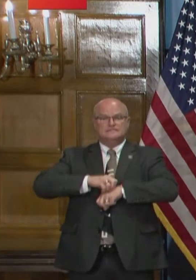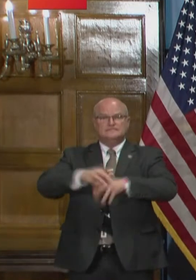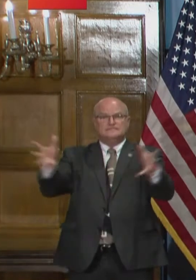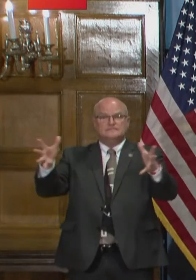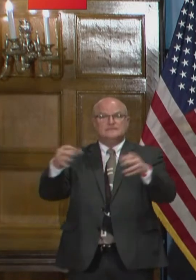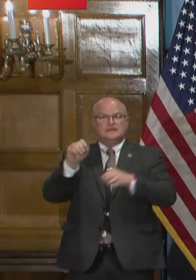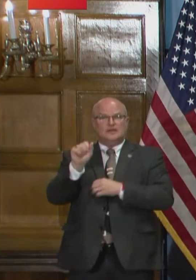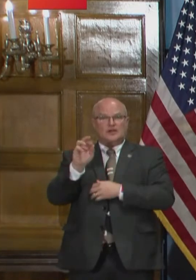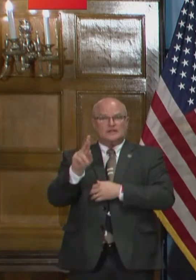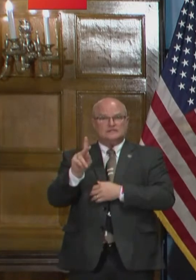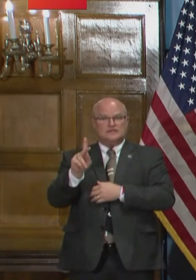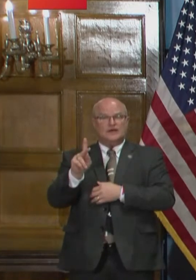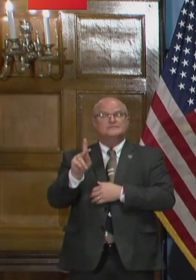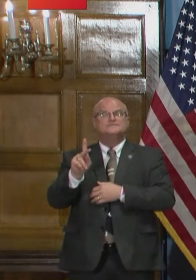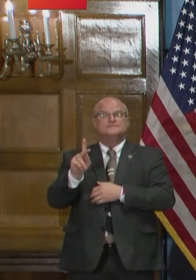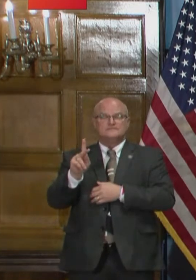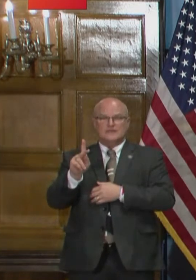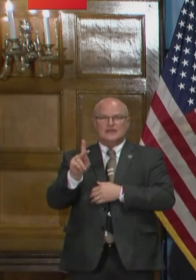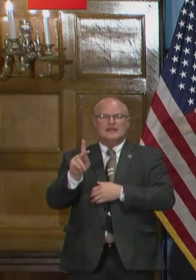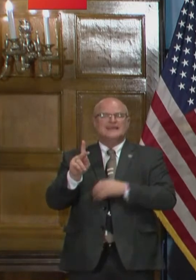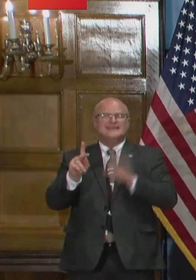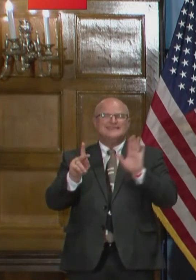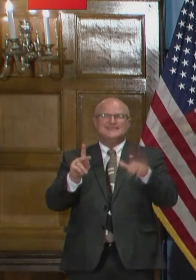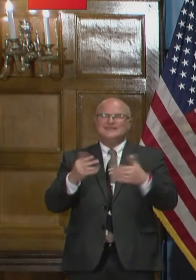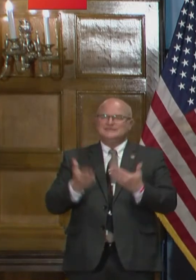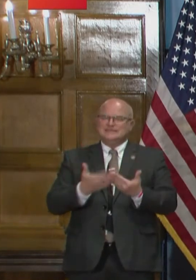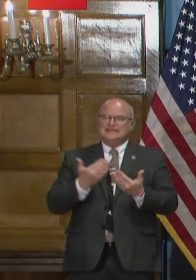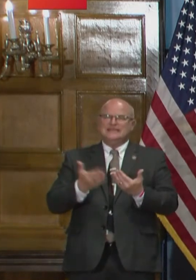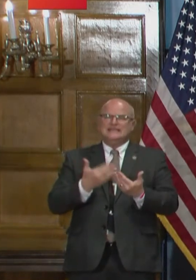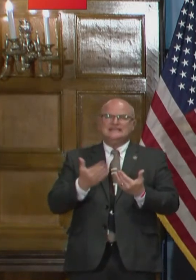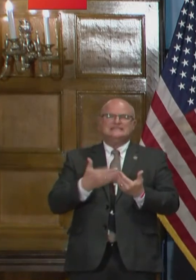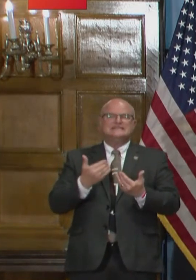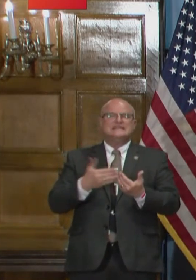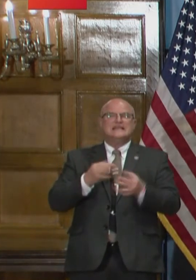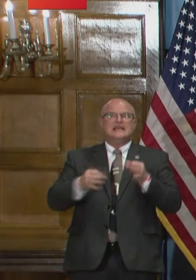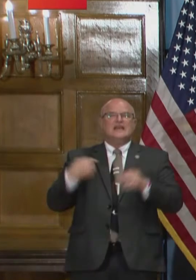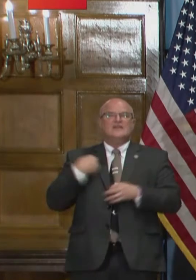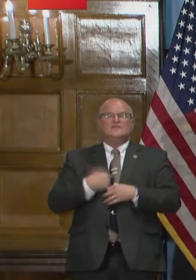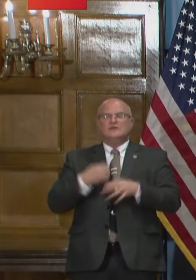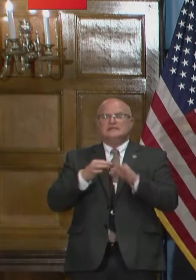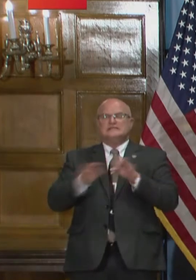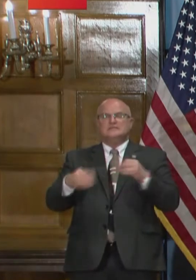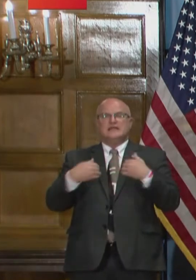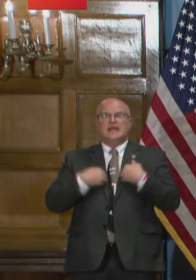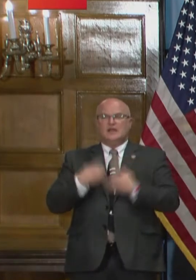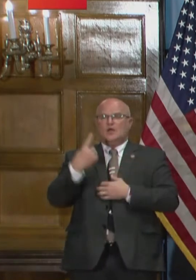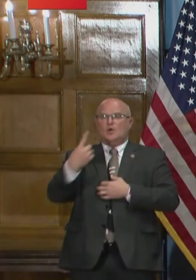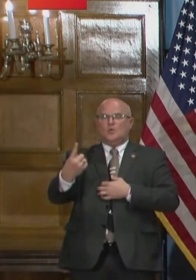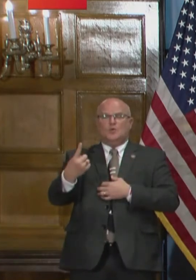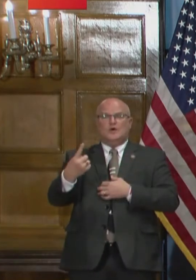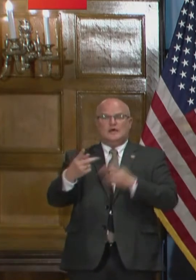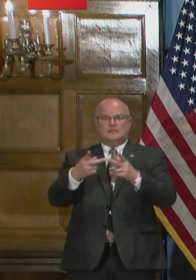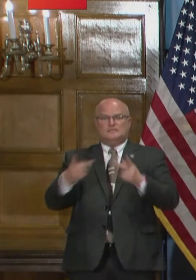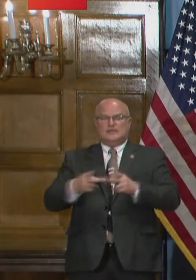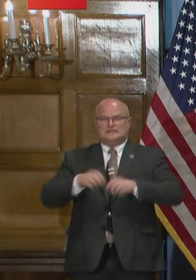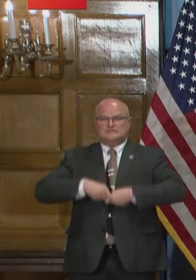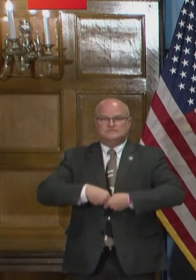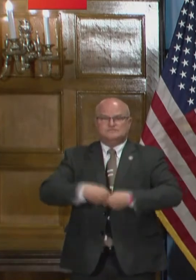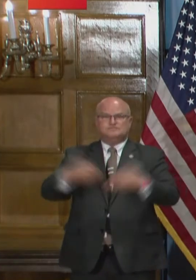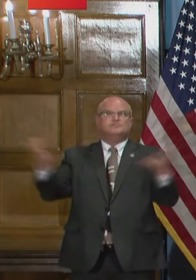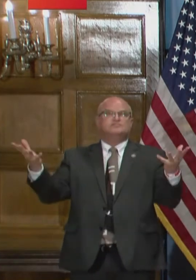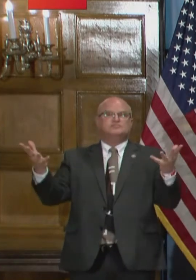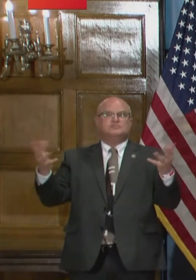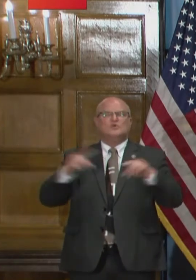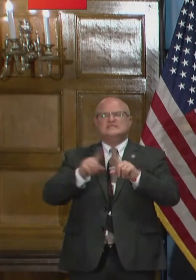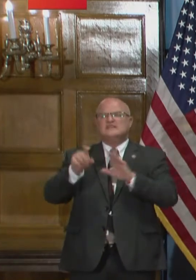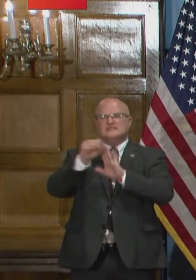Arkansas, it would be easy and efficient if we simply had one mass distribution event or multiple